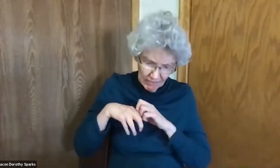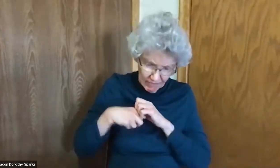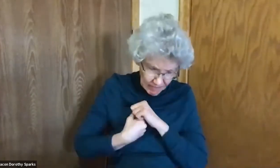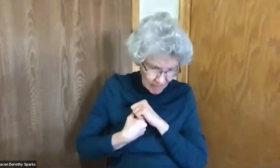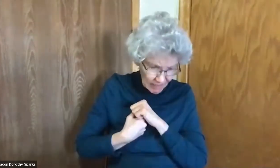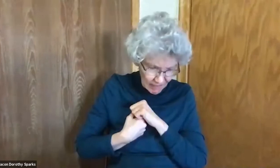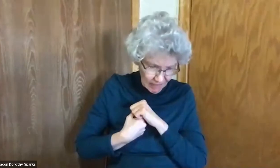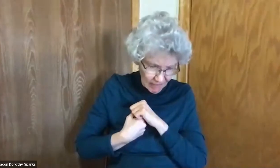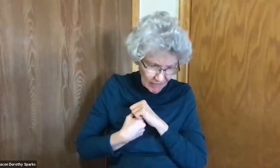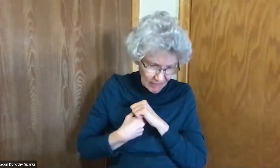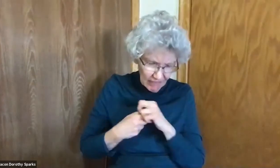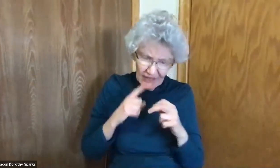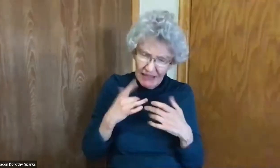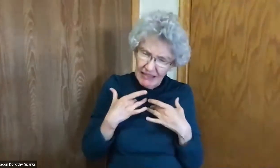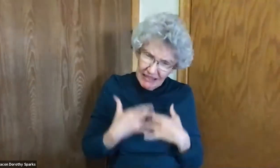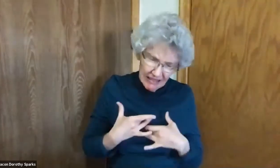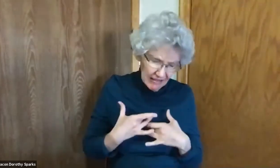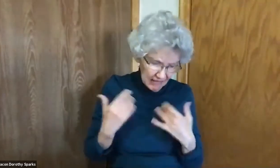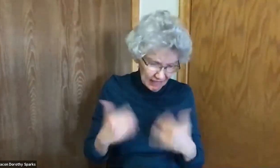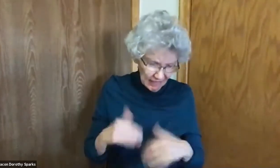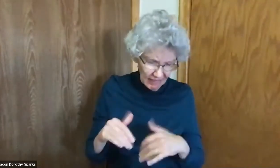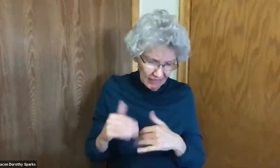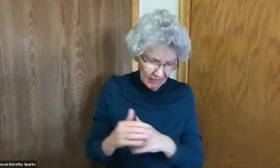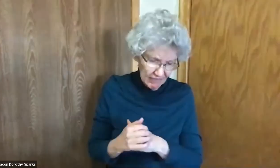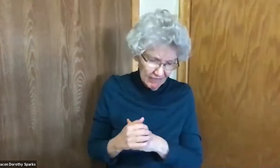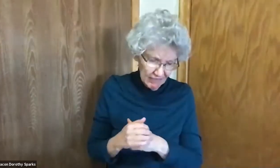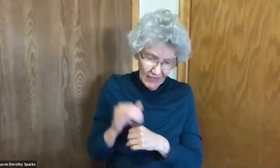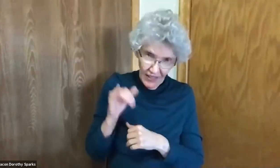who spoke of weeping and mourning in the face of destruction.